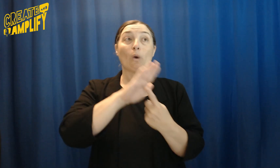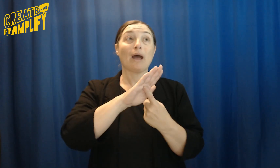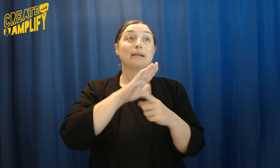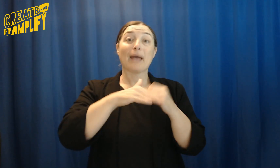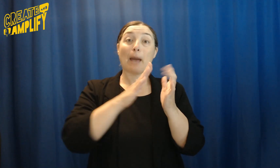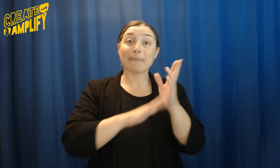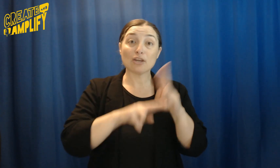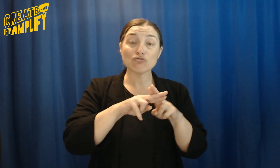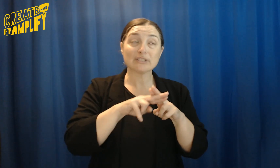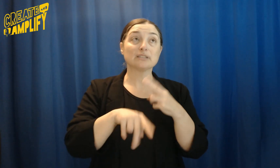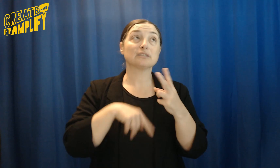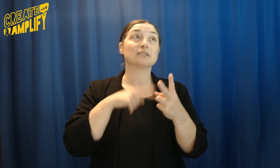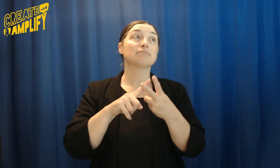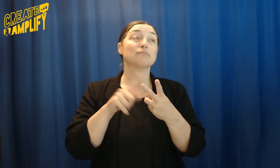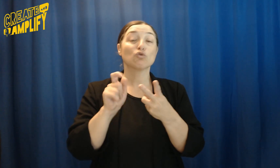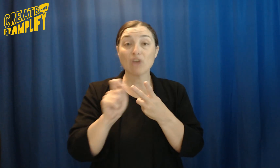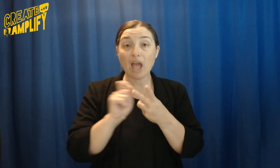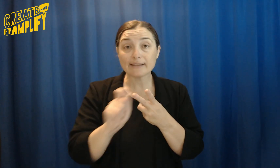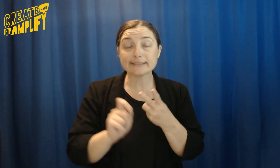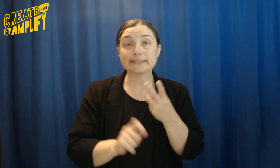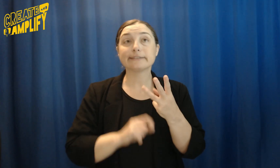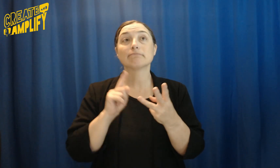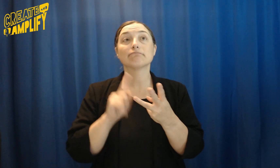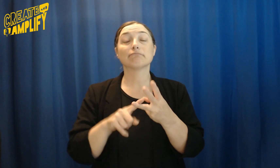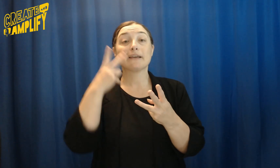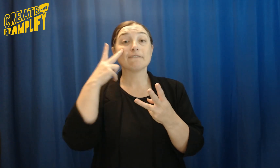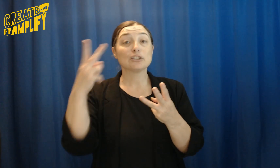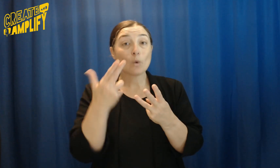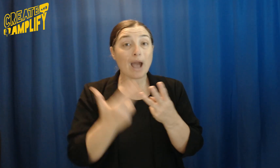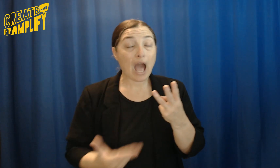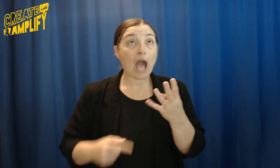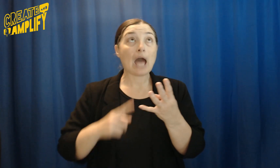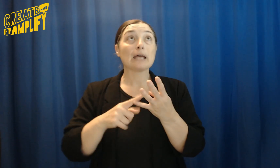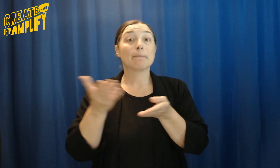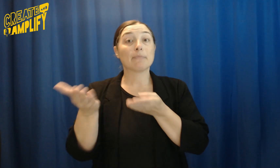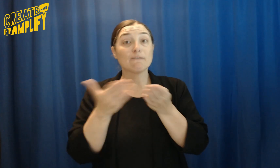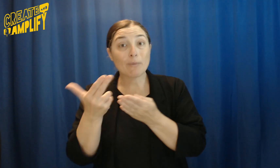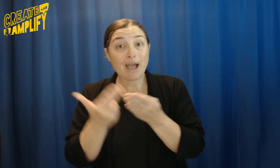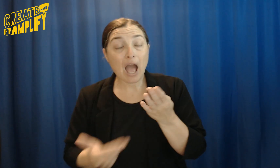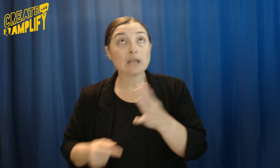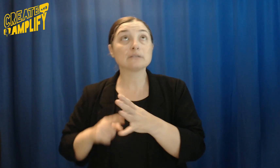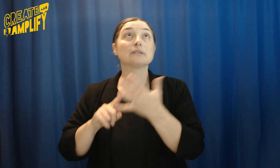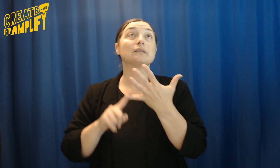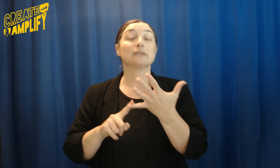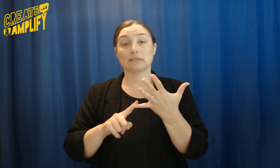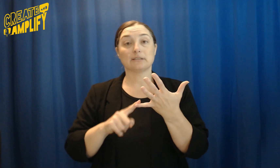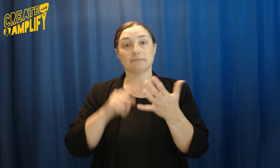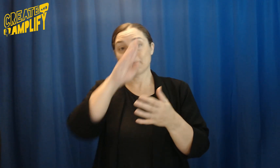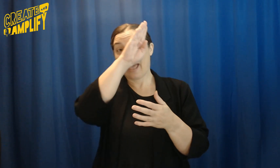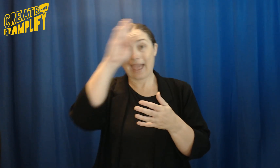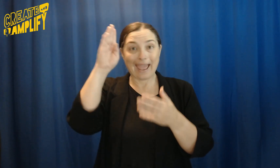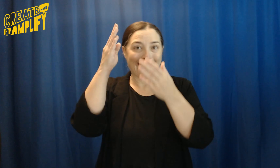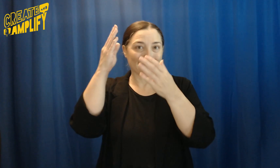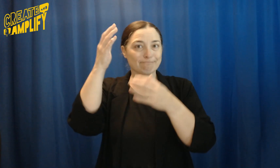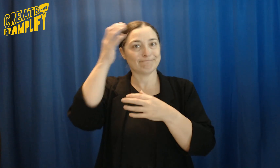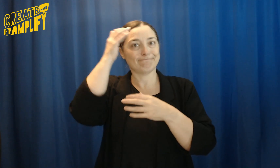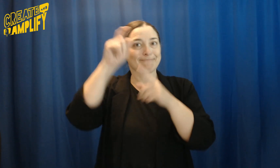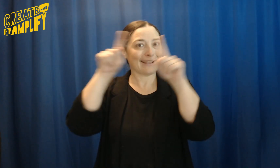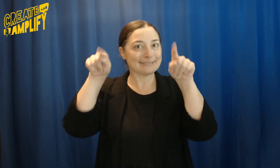another writers, visual artists, performance artists, academics, and musicians. Each